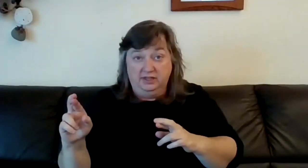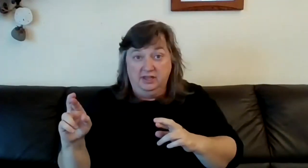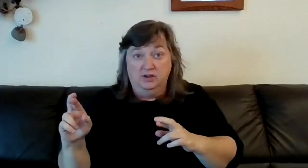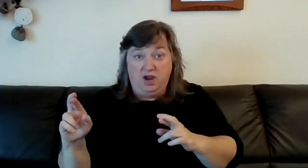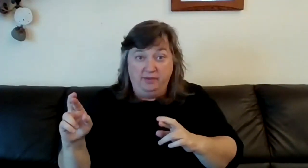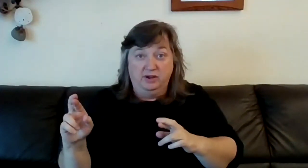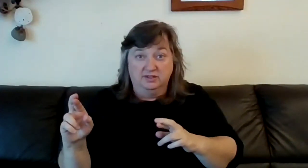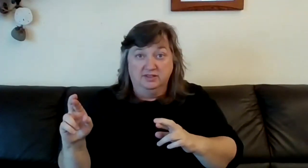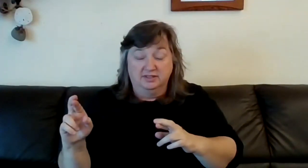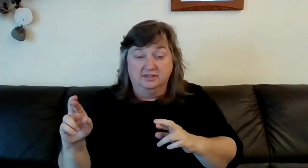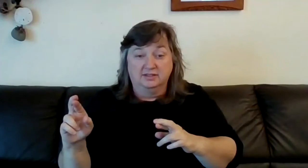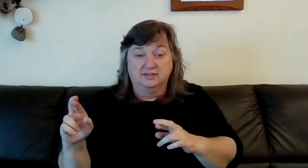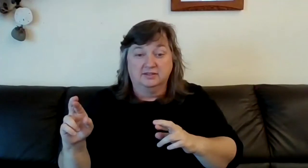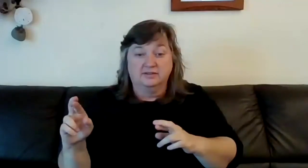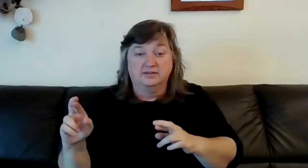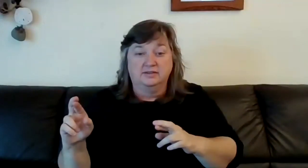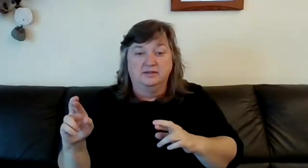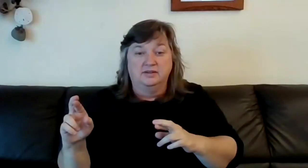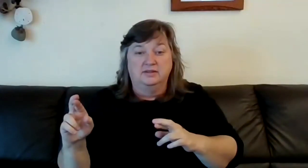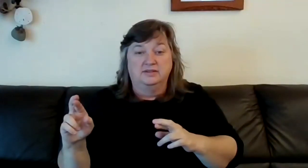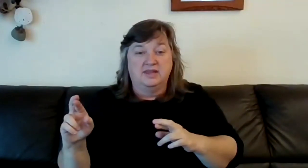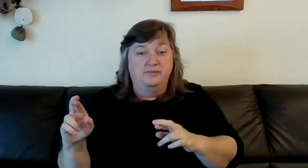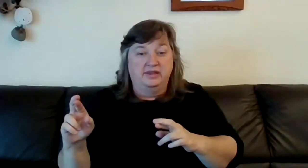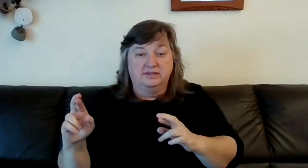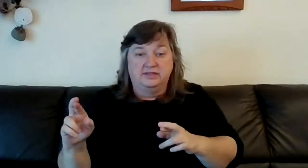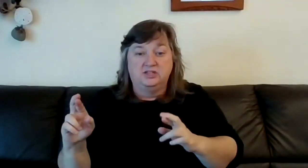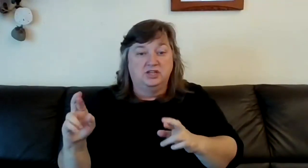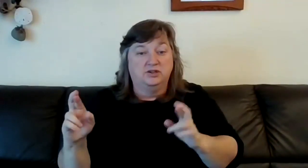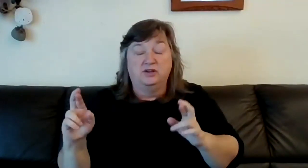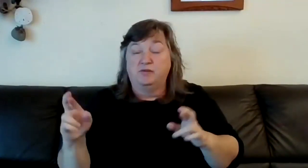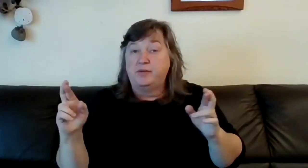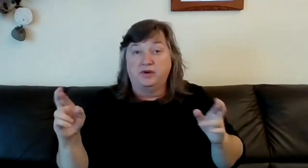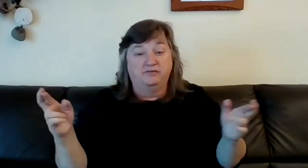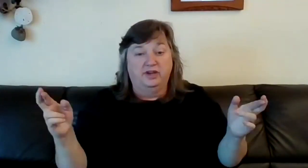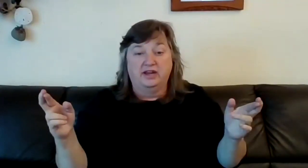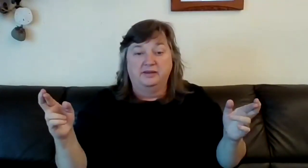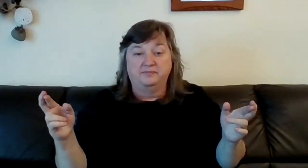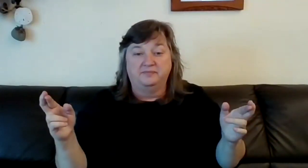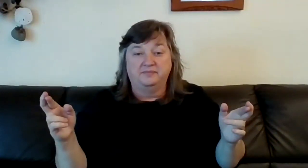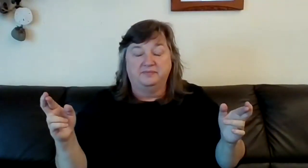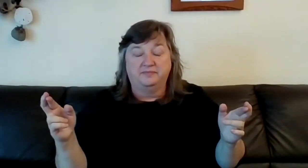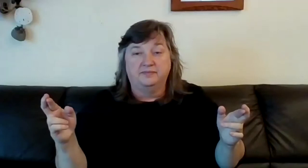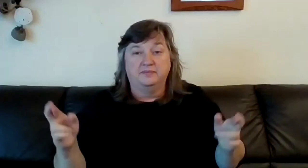Specifically, your eyebrows in this instance. The same as teaching, learning, remembering, forgetting.